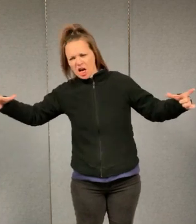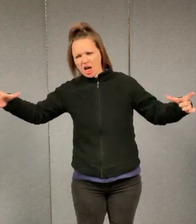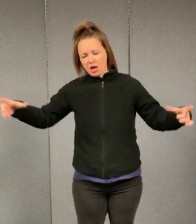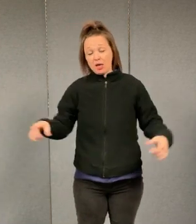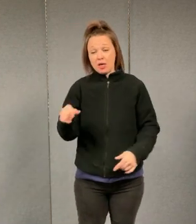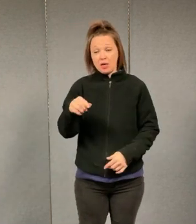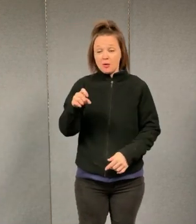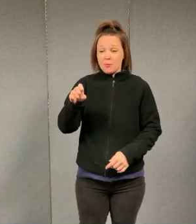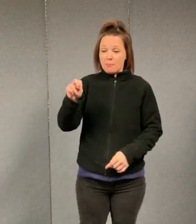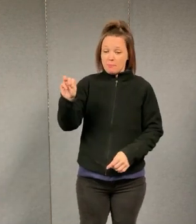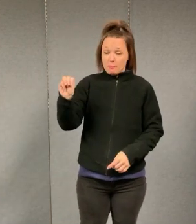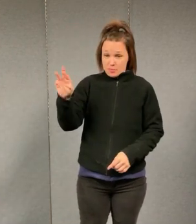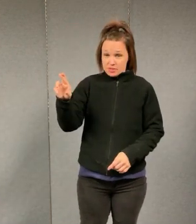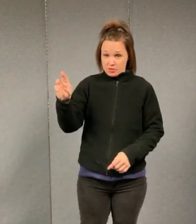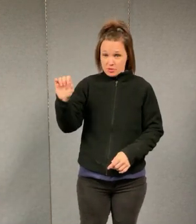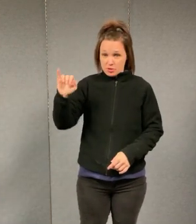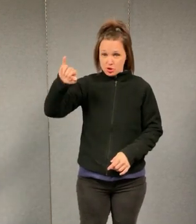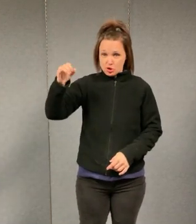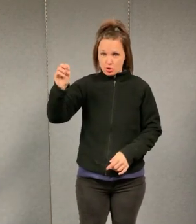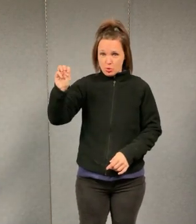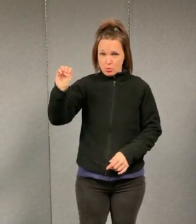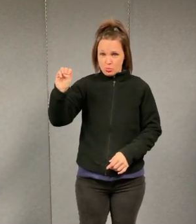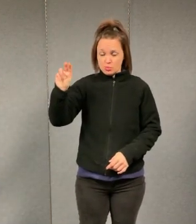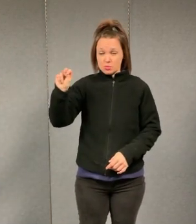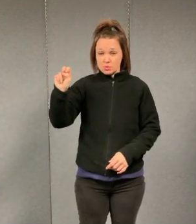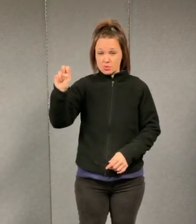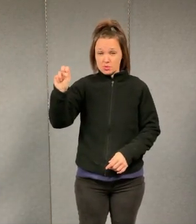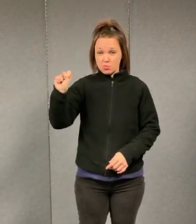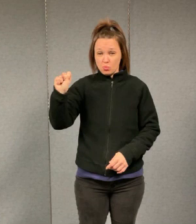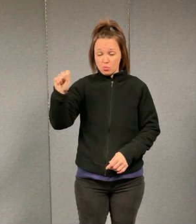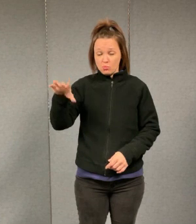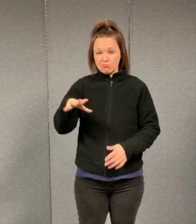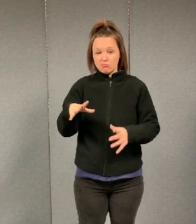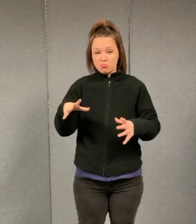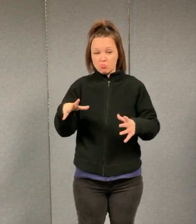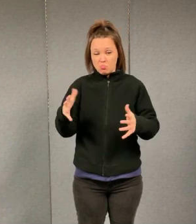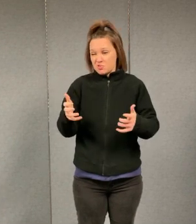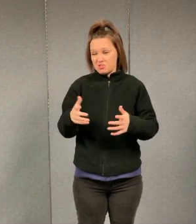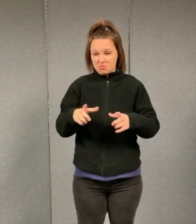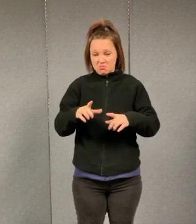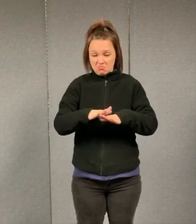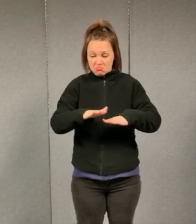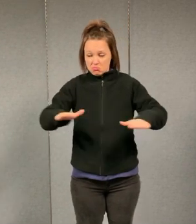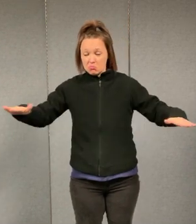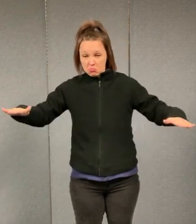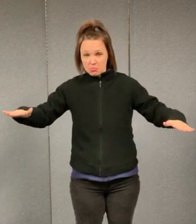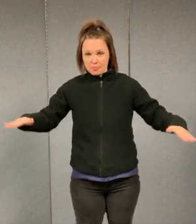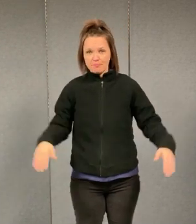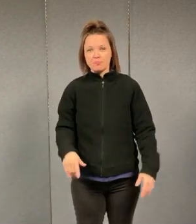thick. Now, what do we do when we have one measurement in inches and one